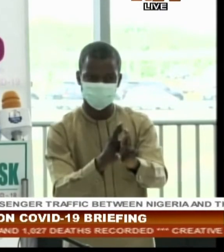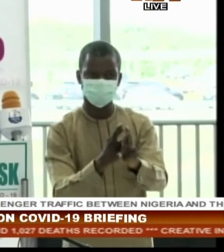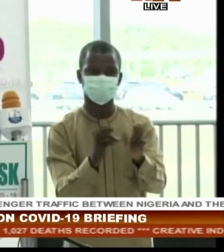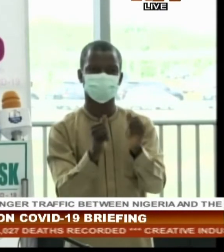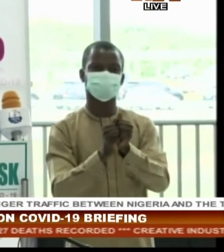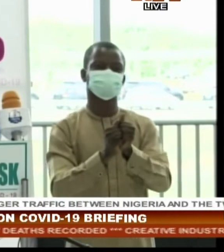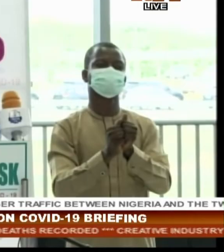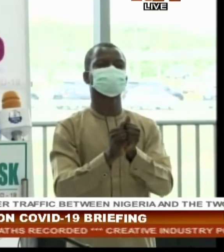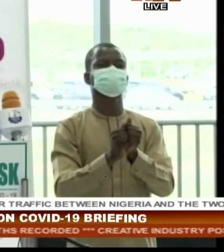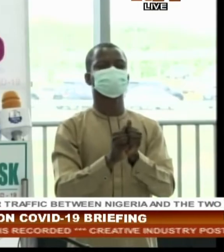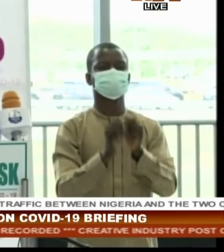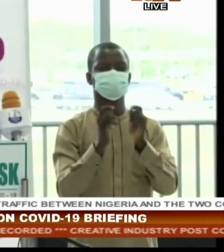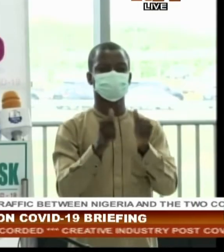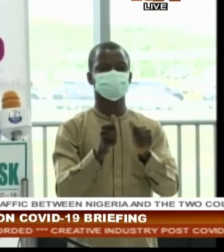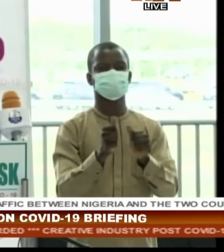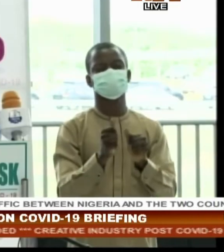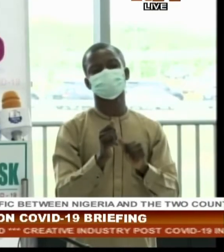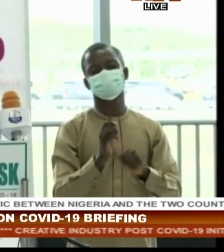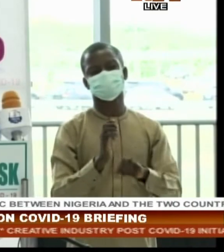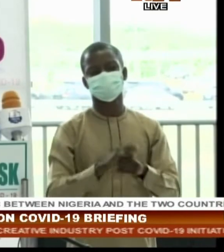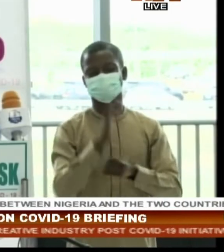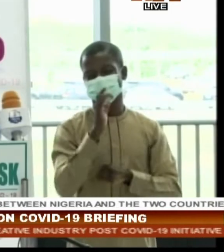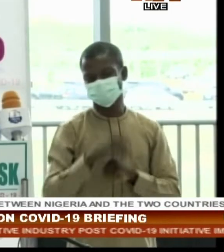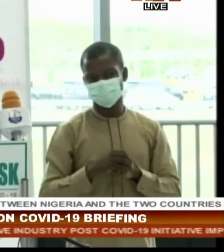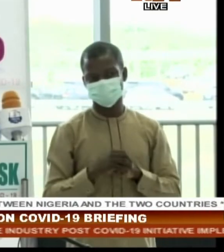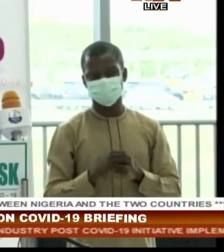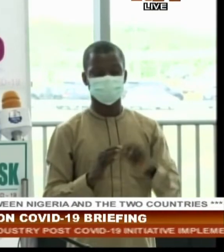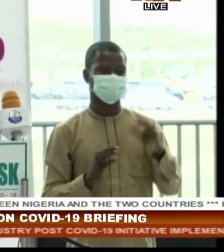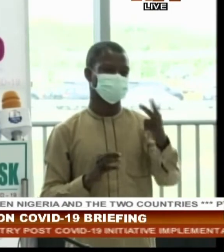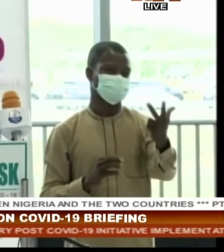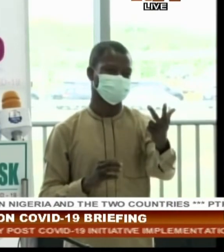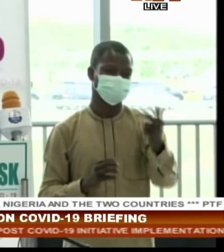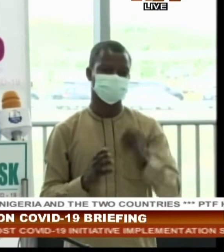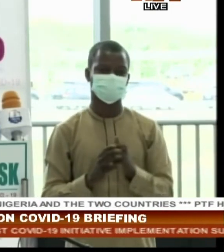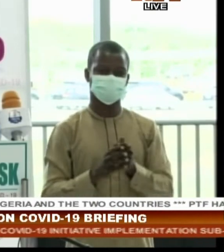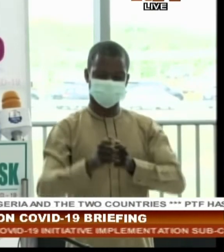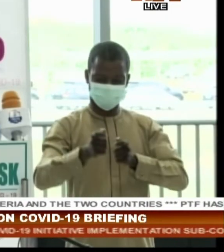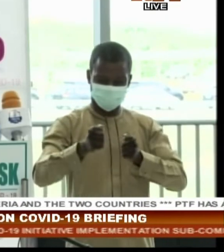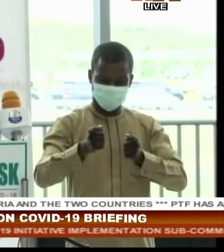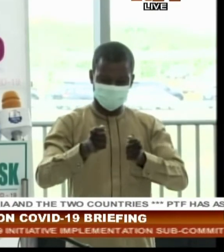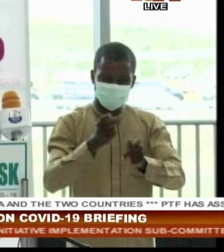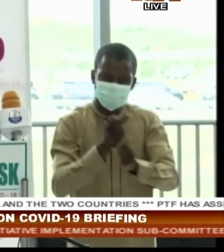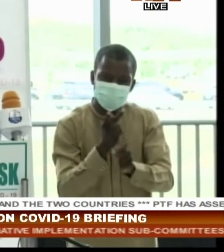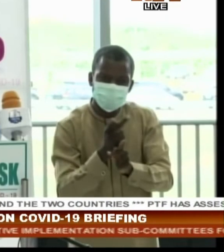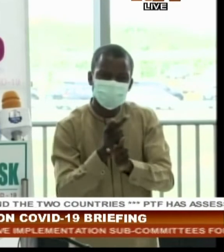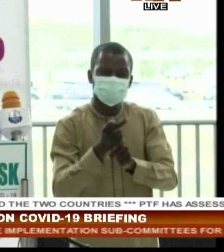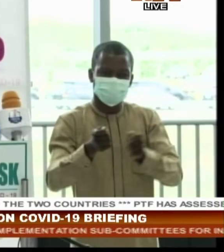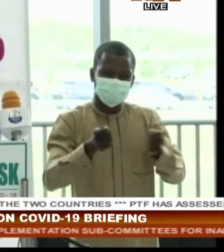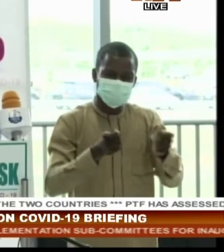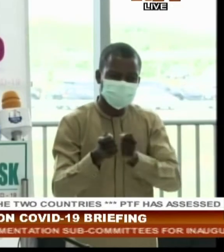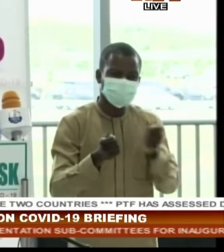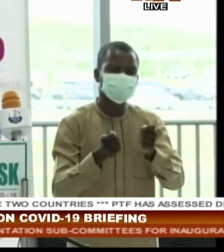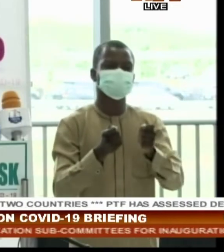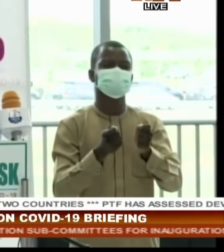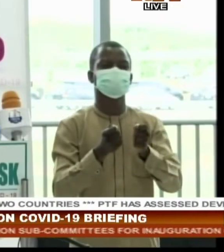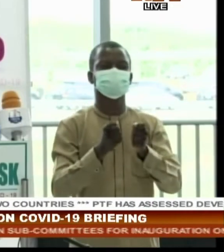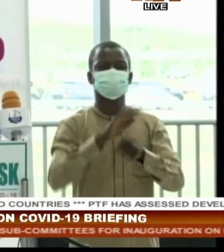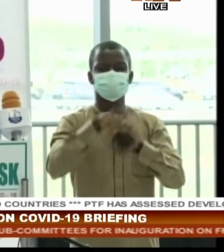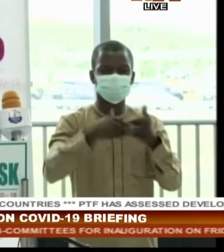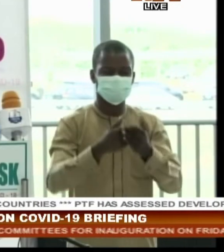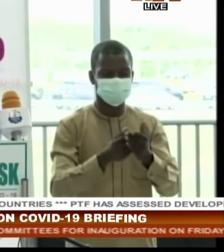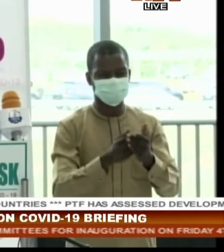attendant effects. 3, maintaining the current non-pharmaceutical interventions